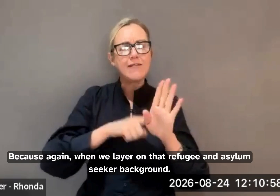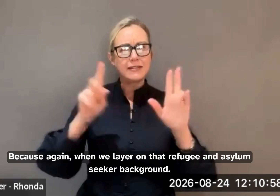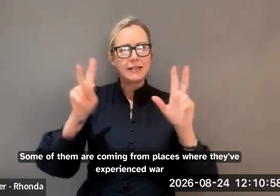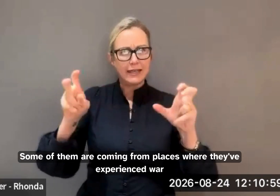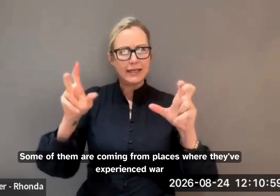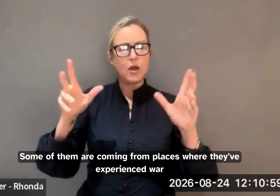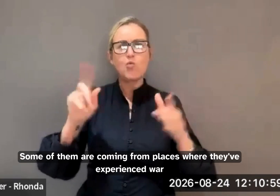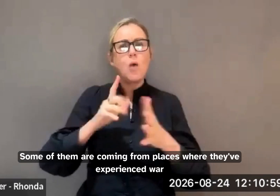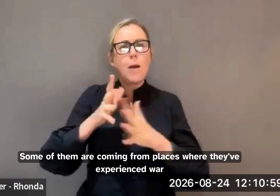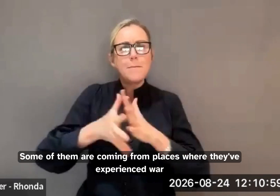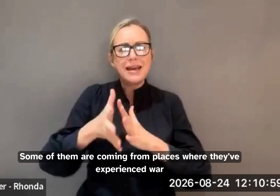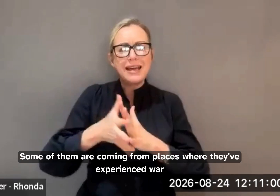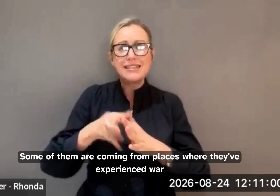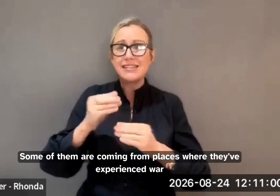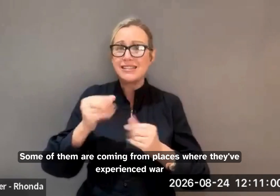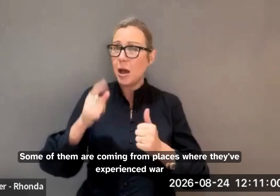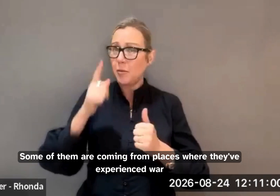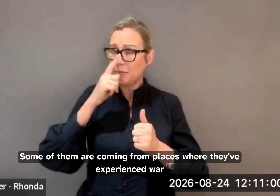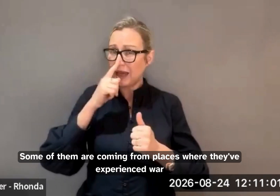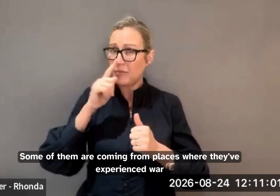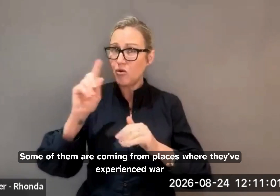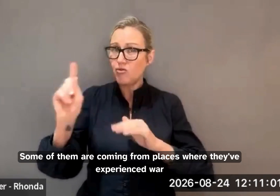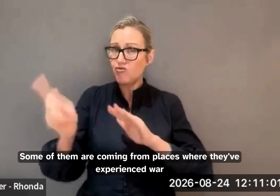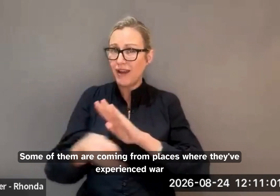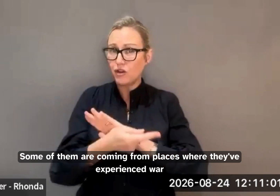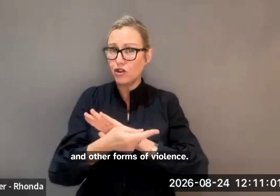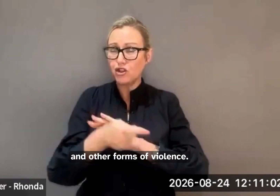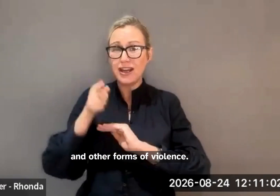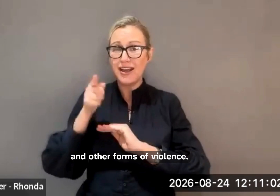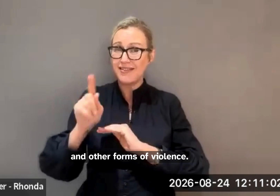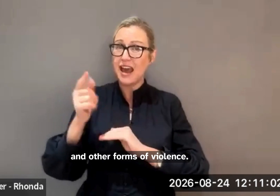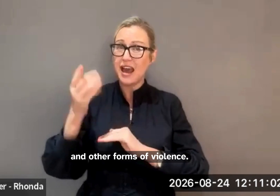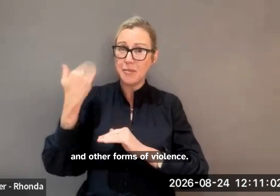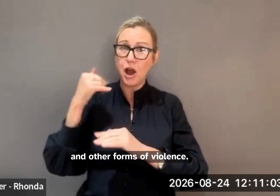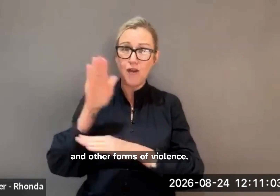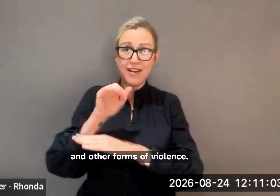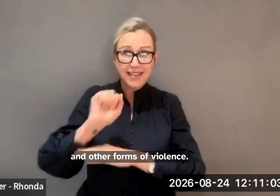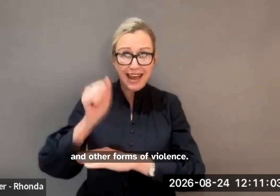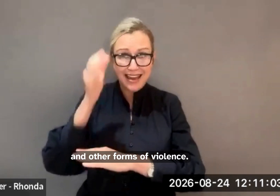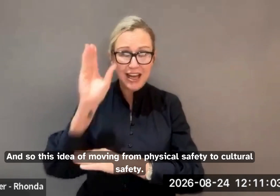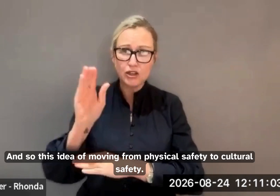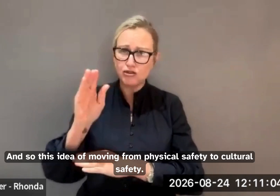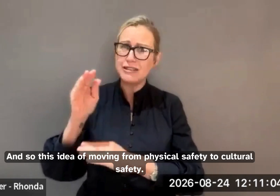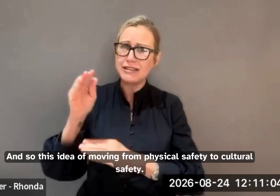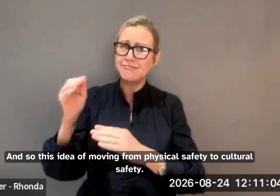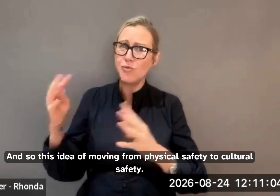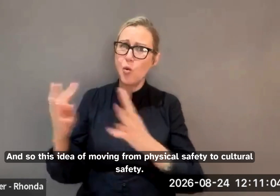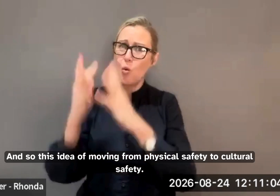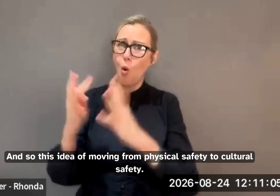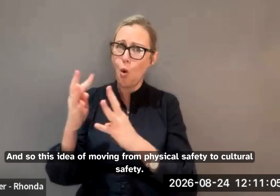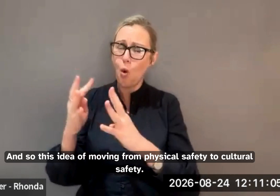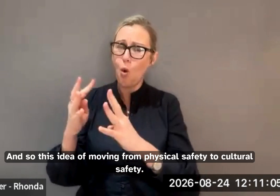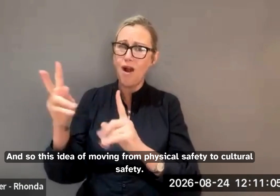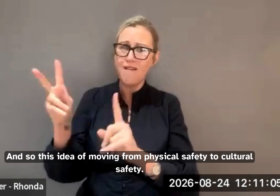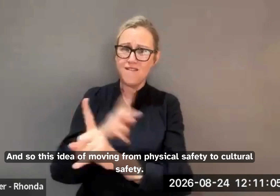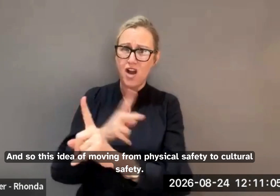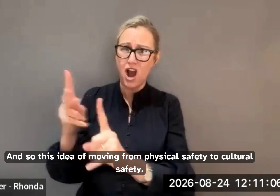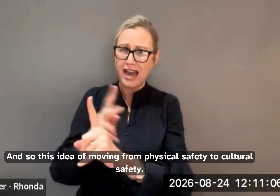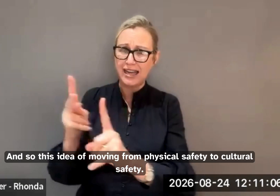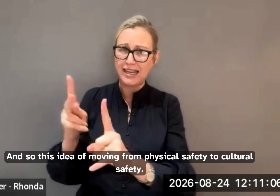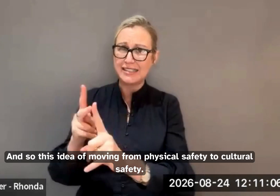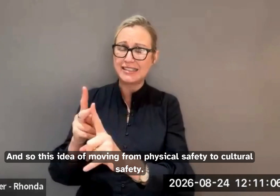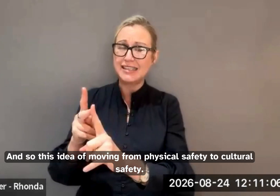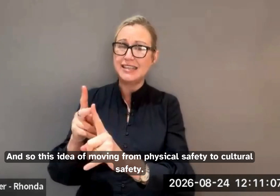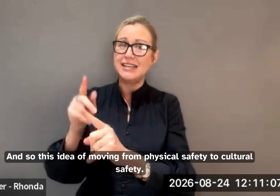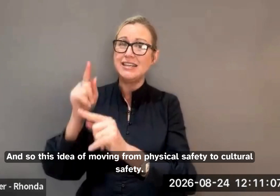seeker background, some of them are coming from places where they've experienced war and other forms of violence. And so this idea of moving from